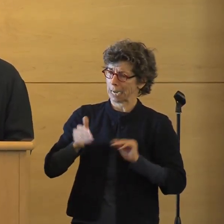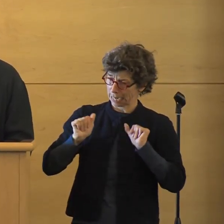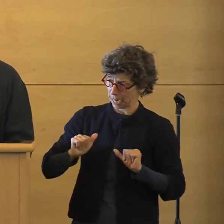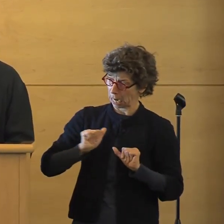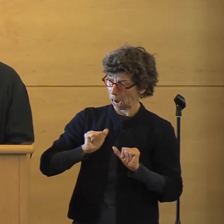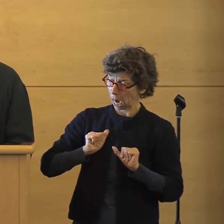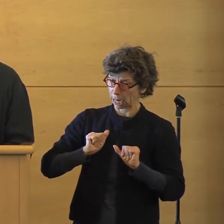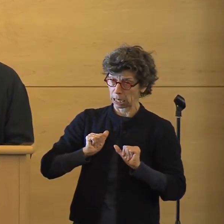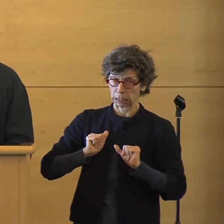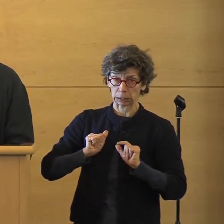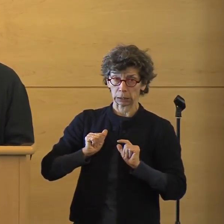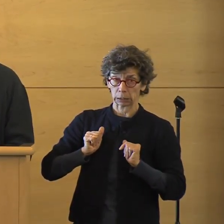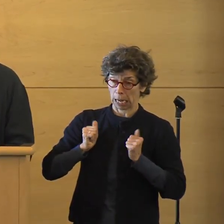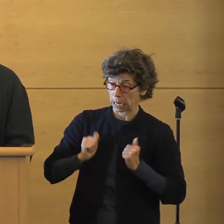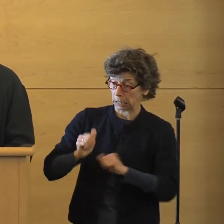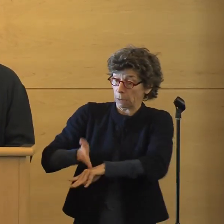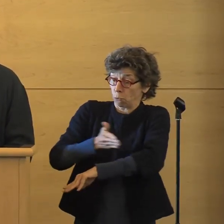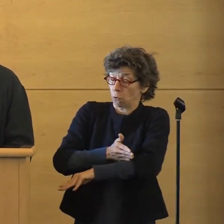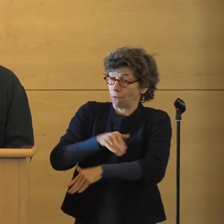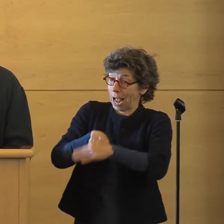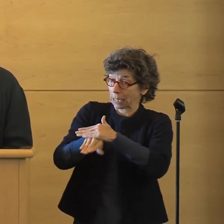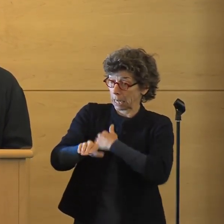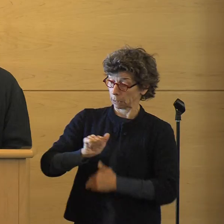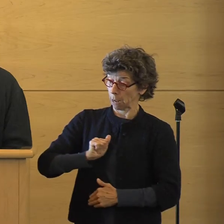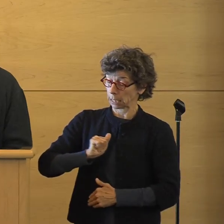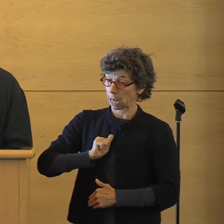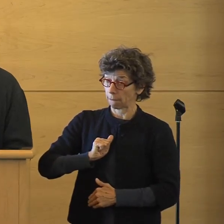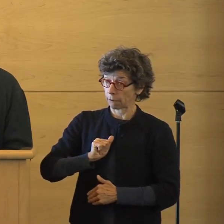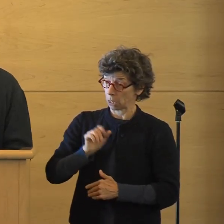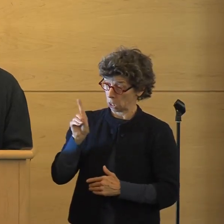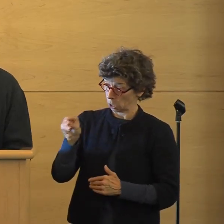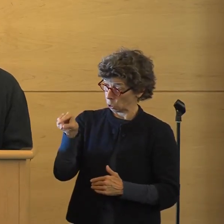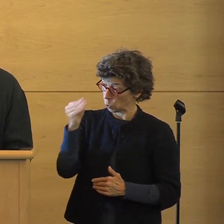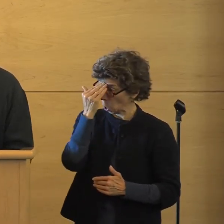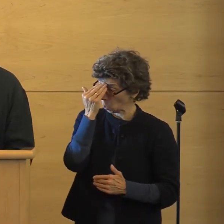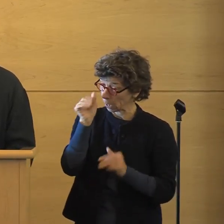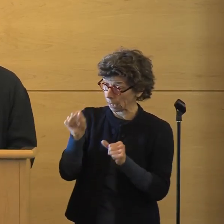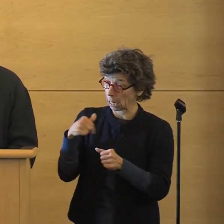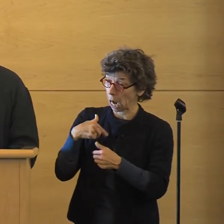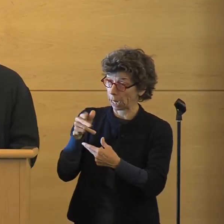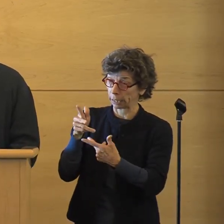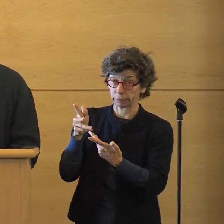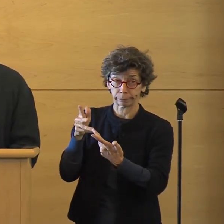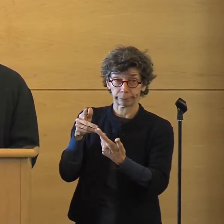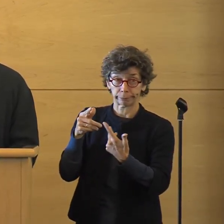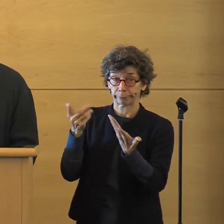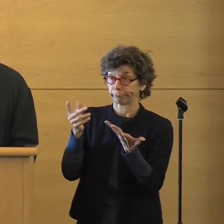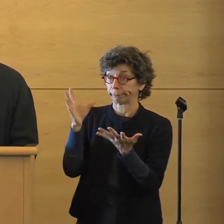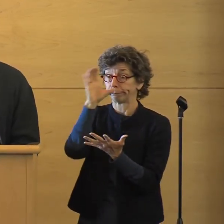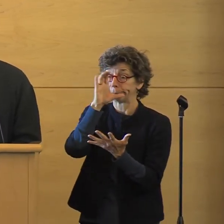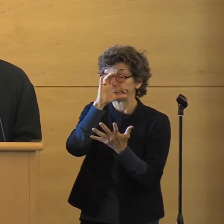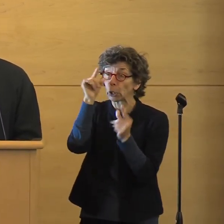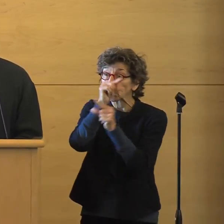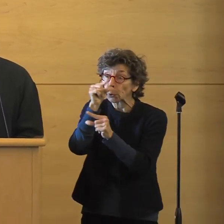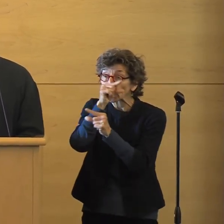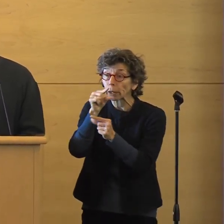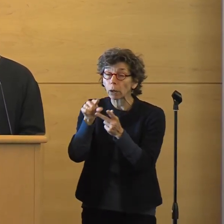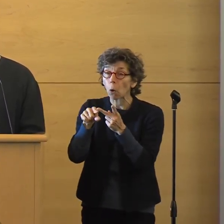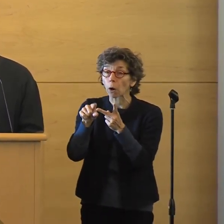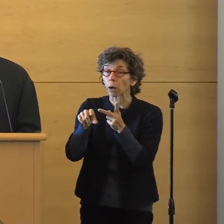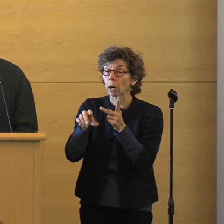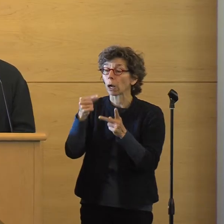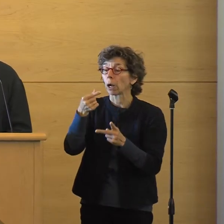follow WCAG and 2A, that's correct. And I myself have my own website, and I'm wondering